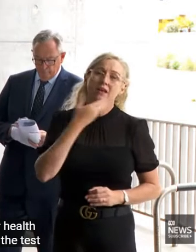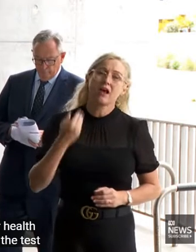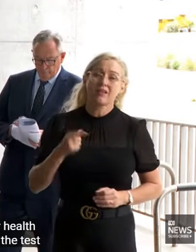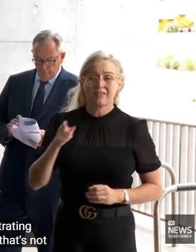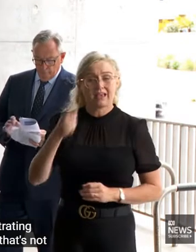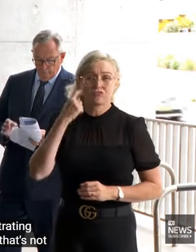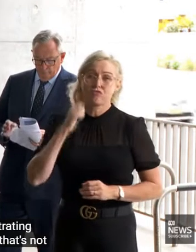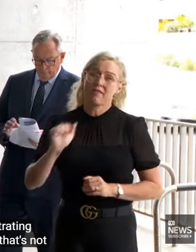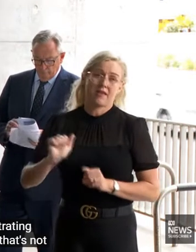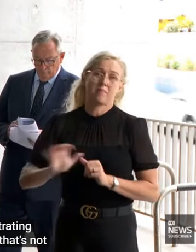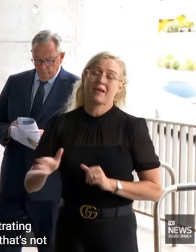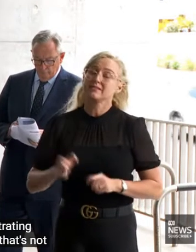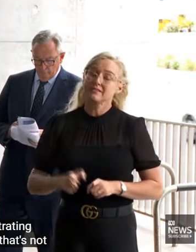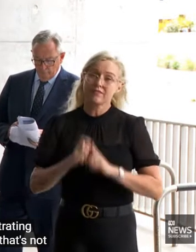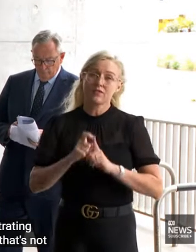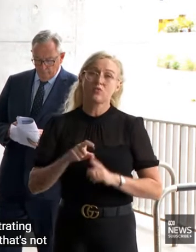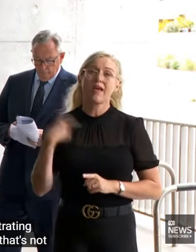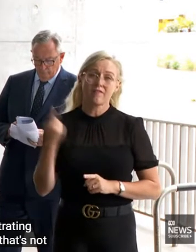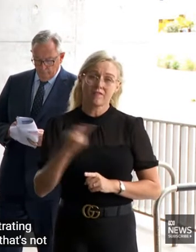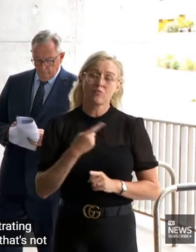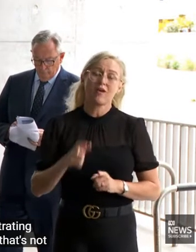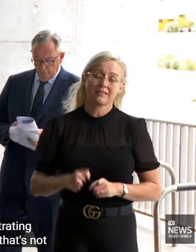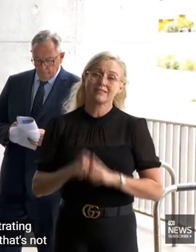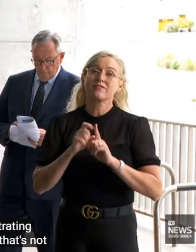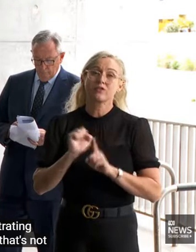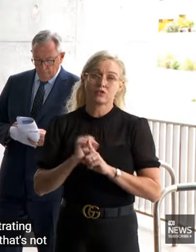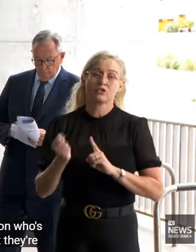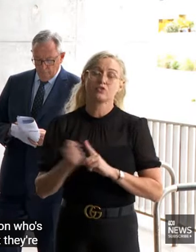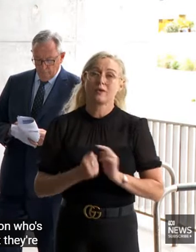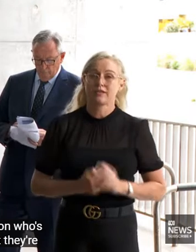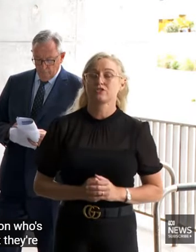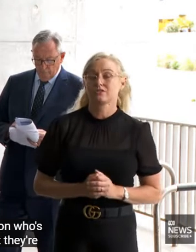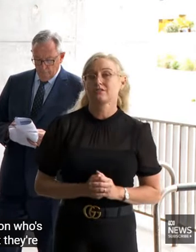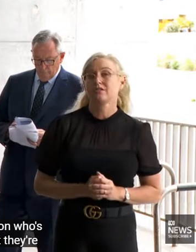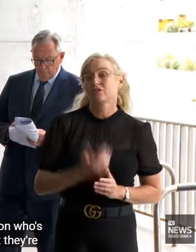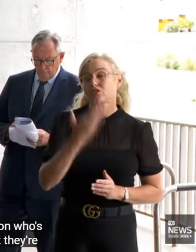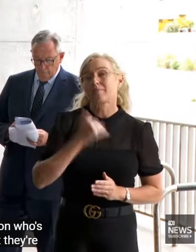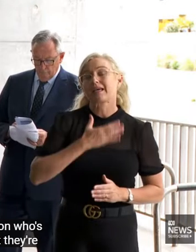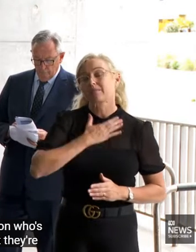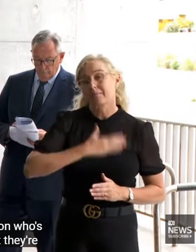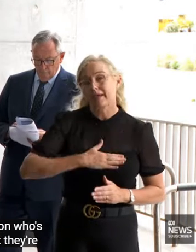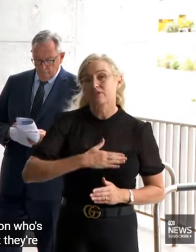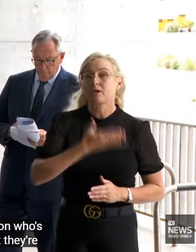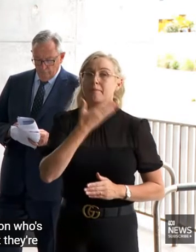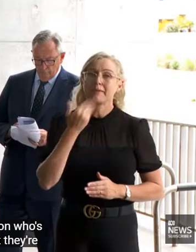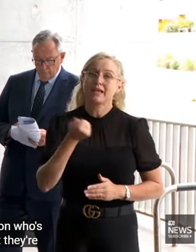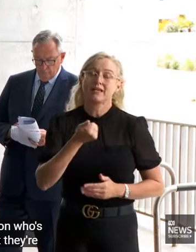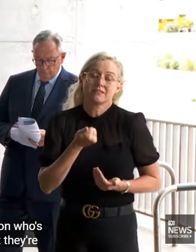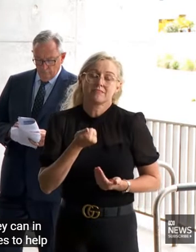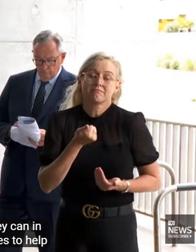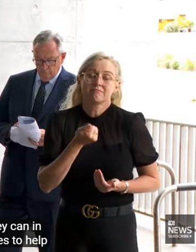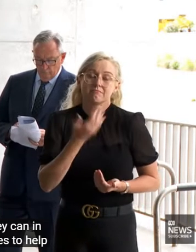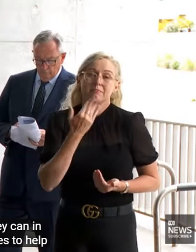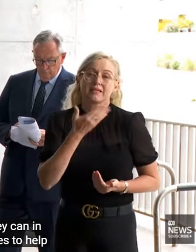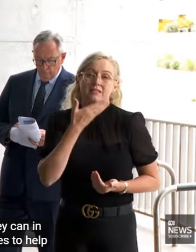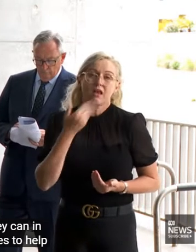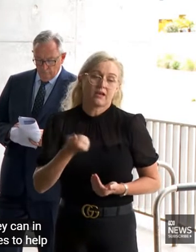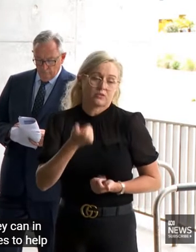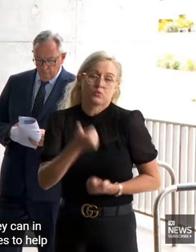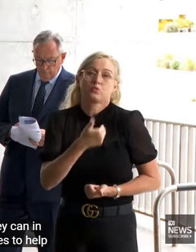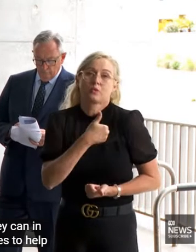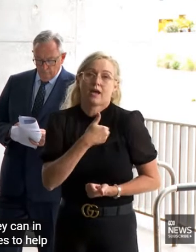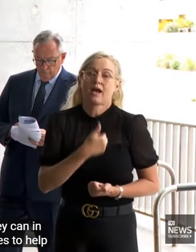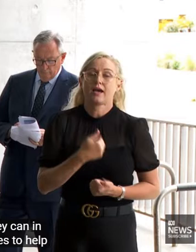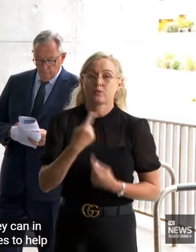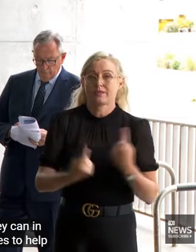can in difficult circumstances to help everybody get through this challenging period. So I have strong confidence that we'll